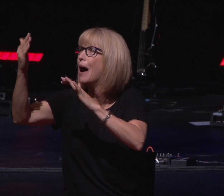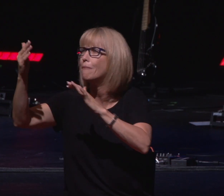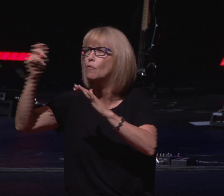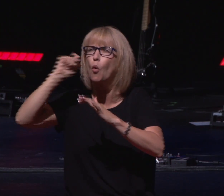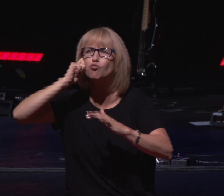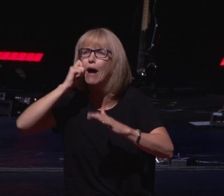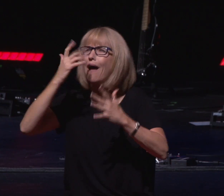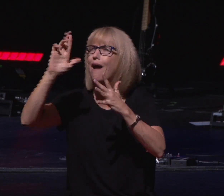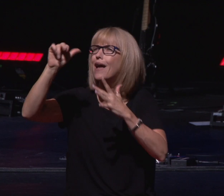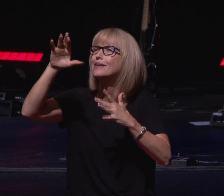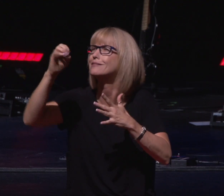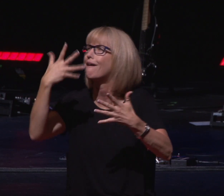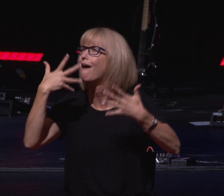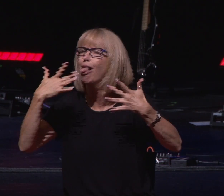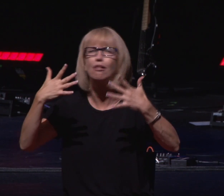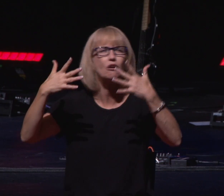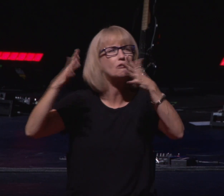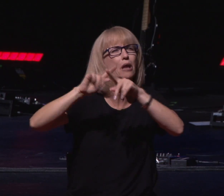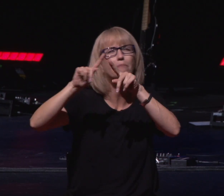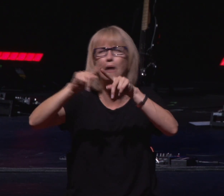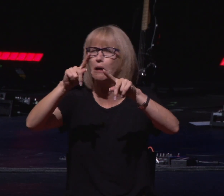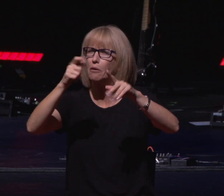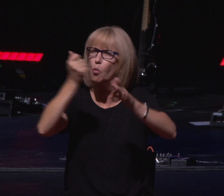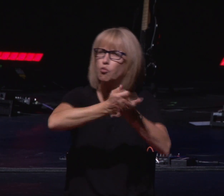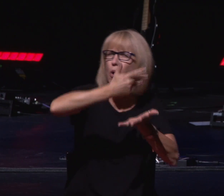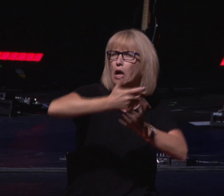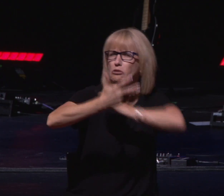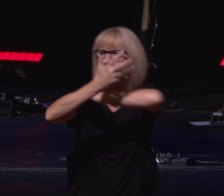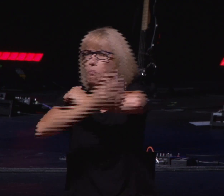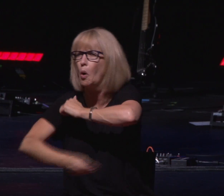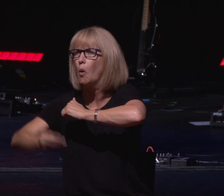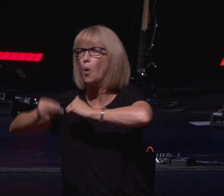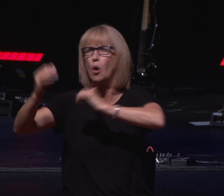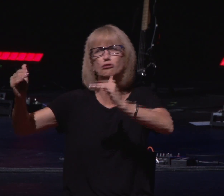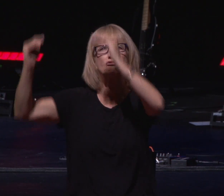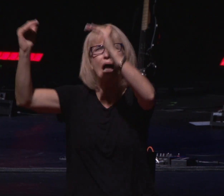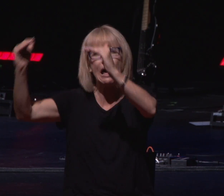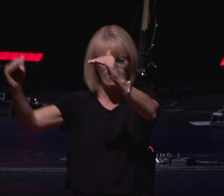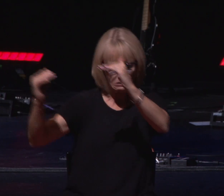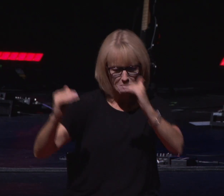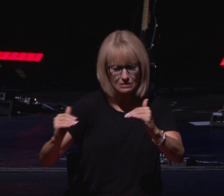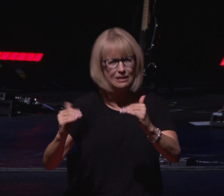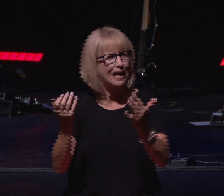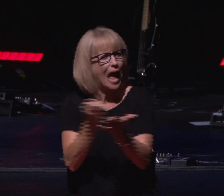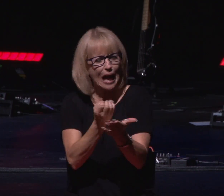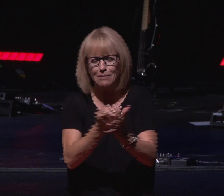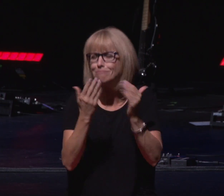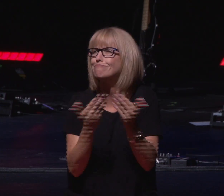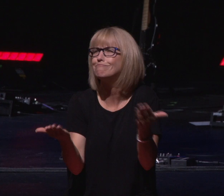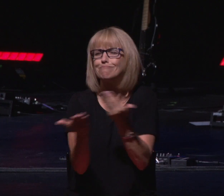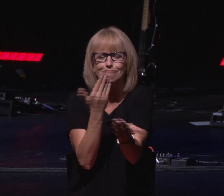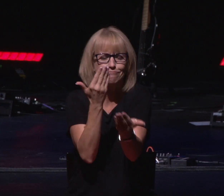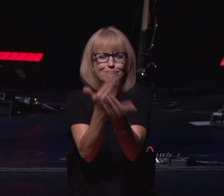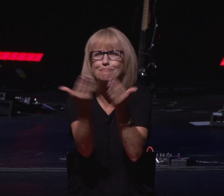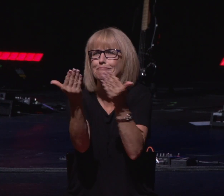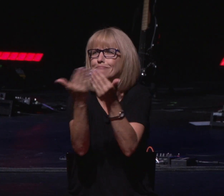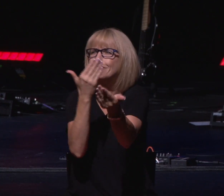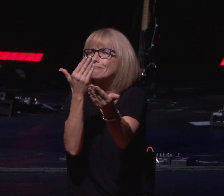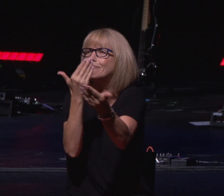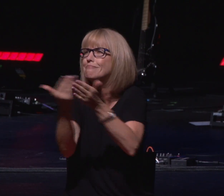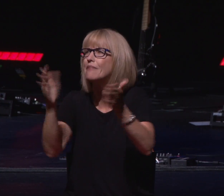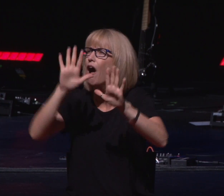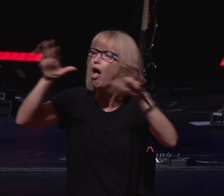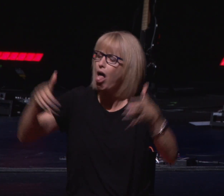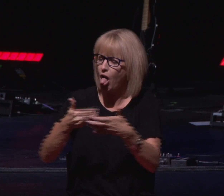race come before God. People of every different financial background and status and social economic group, that we can all come together and we are one